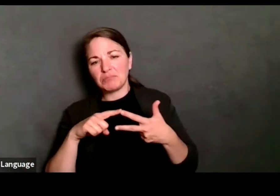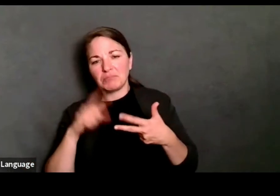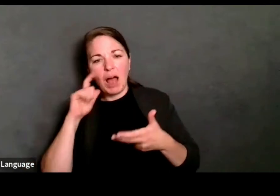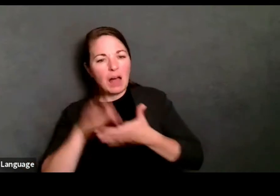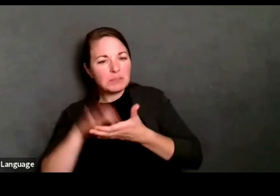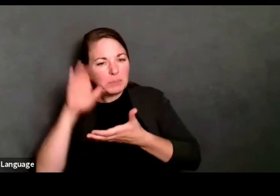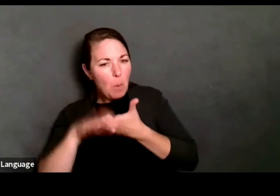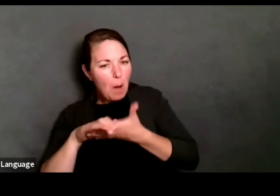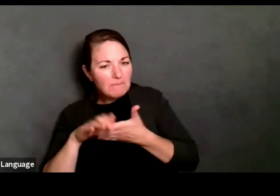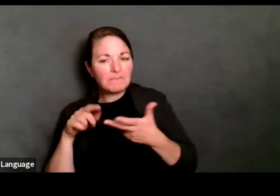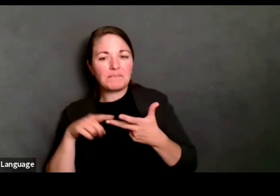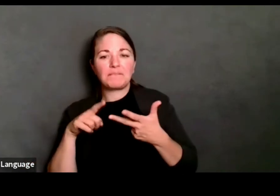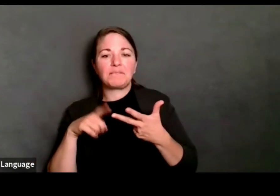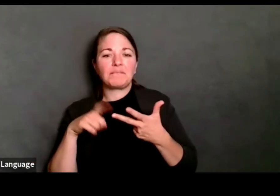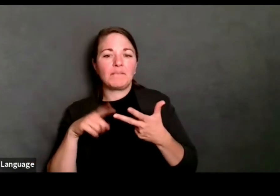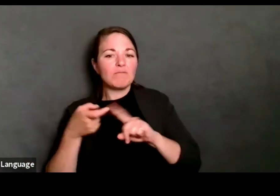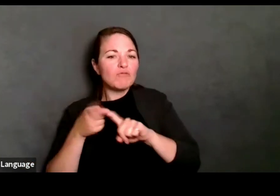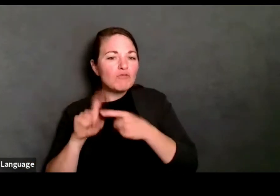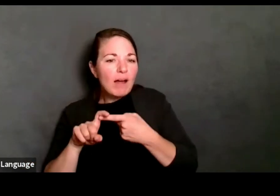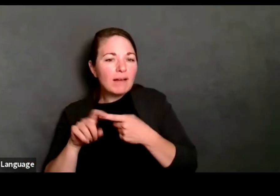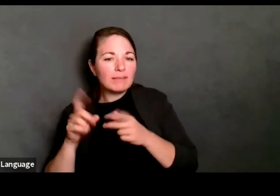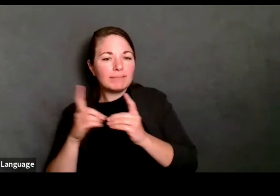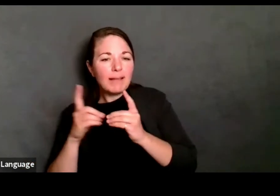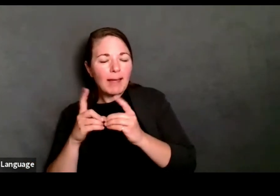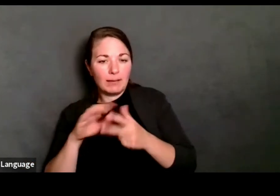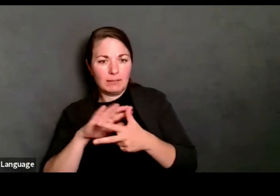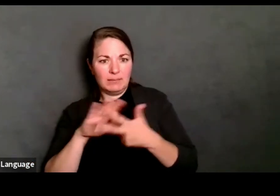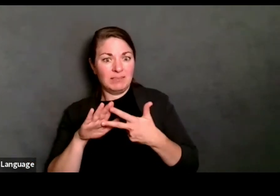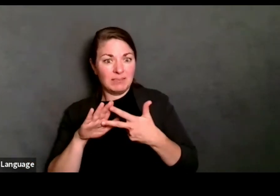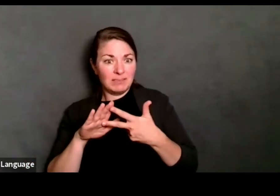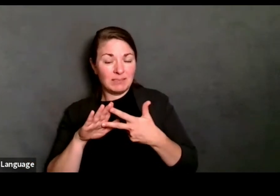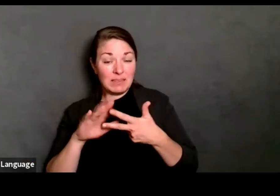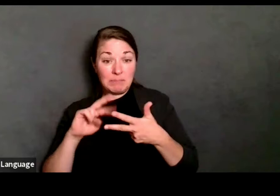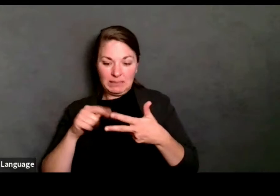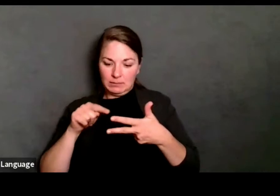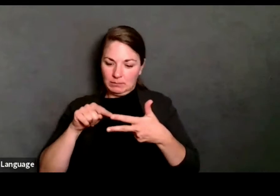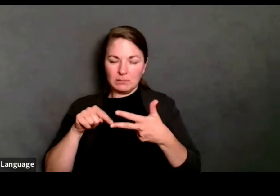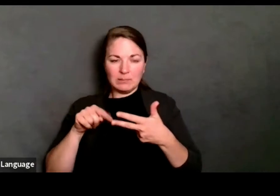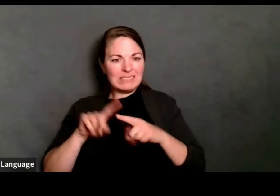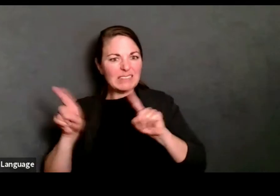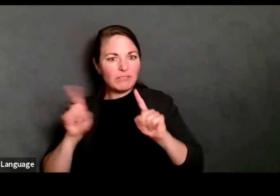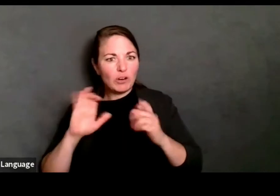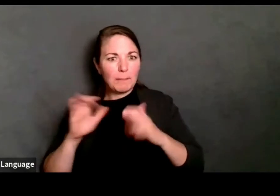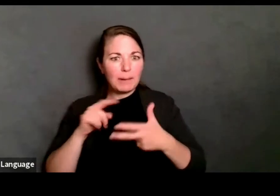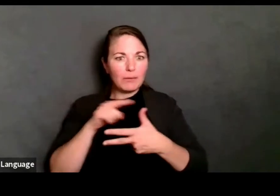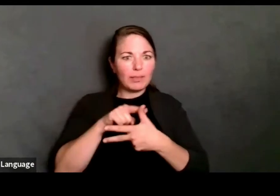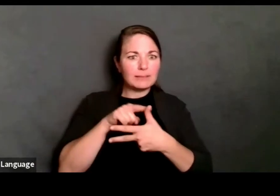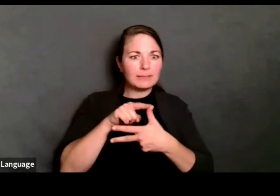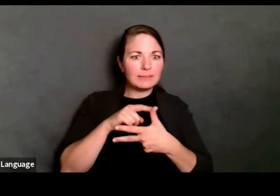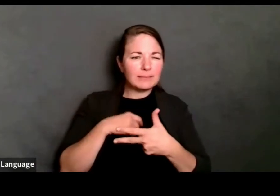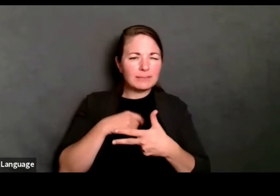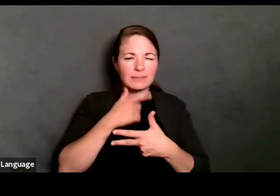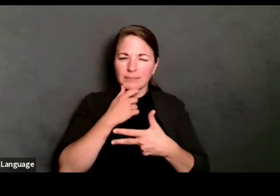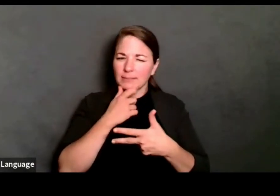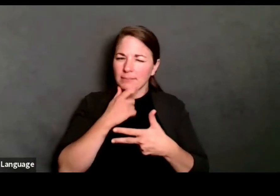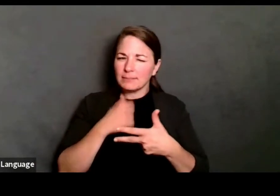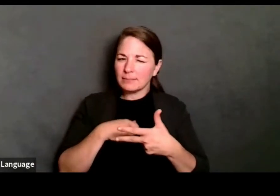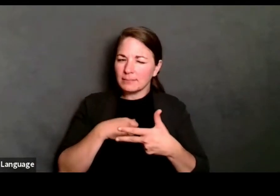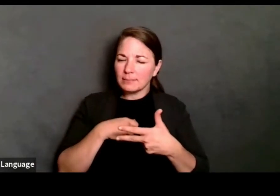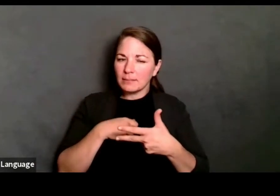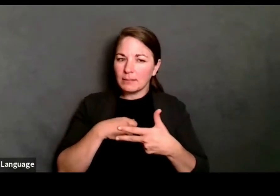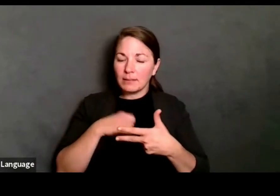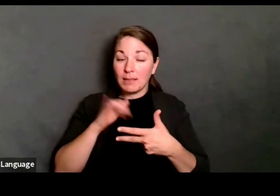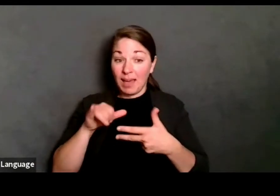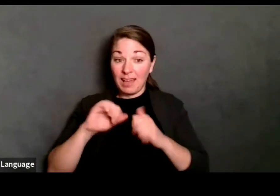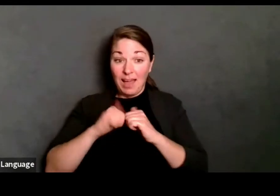us something about what the original assumptions about what a rape is were. You can see how we're